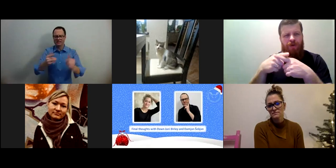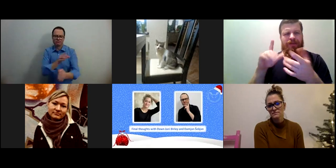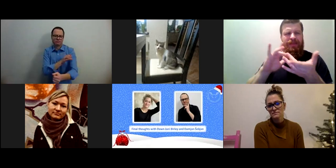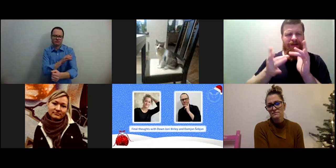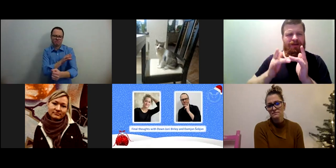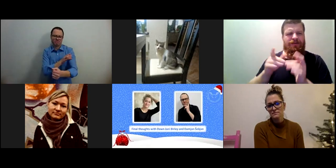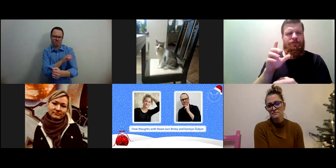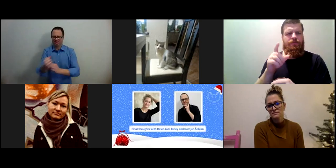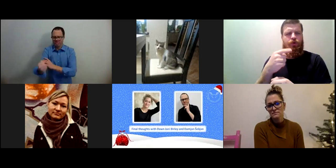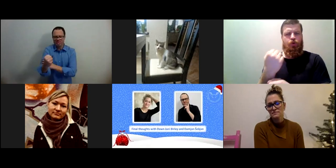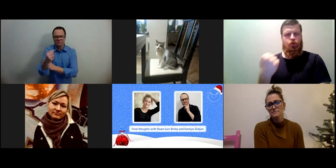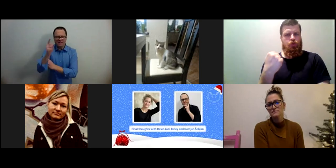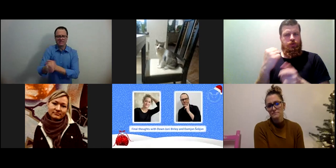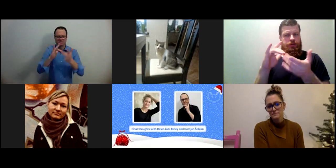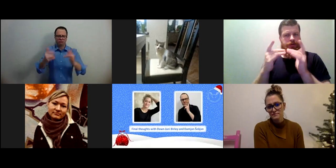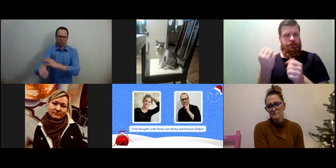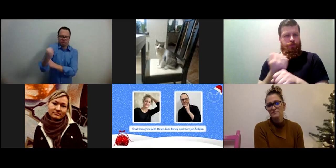I think